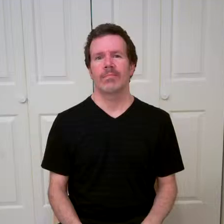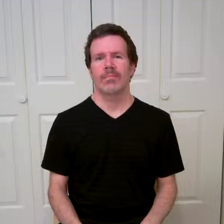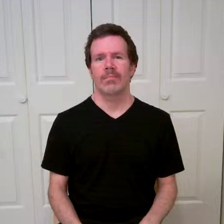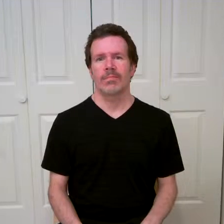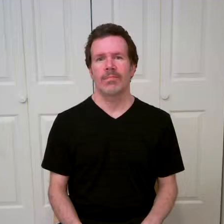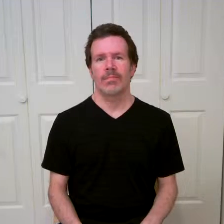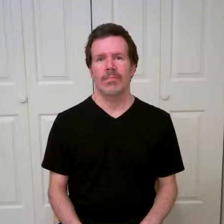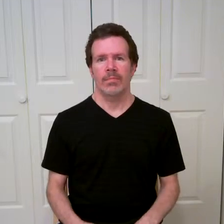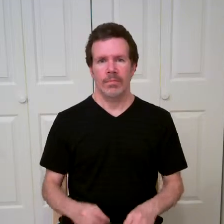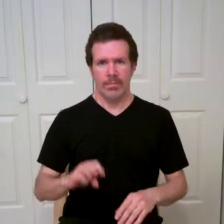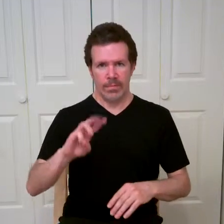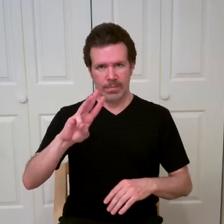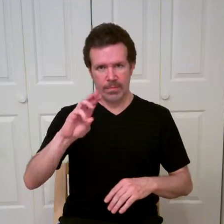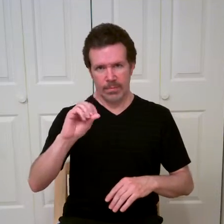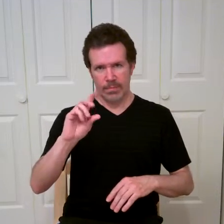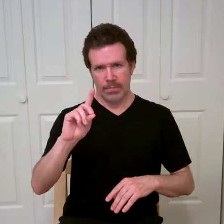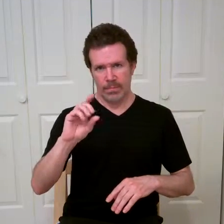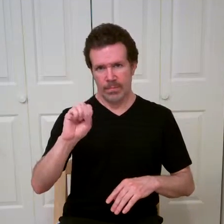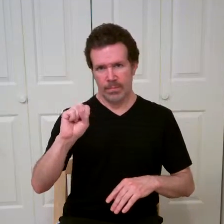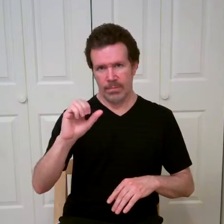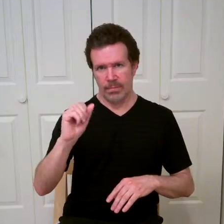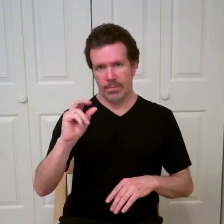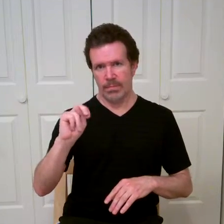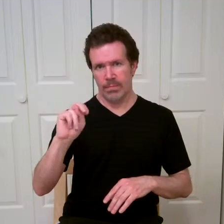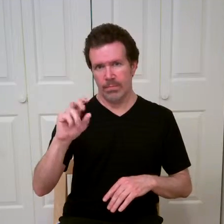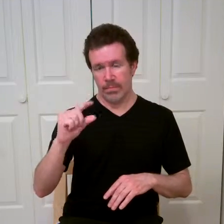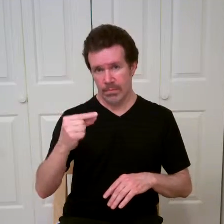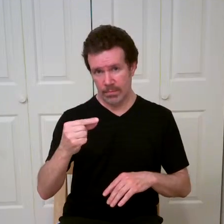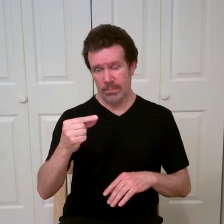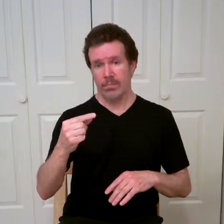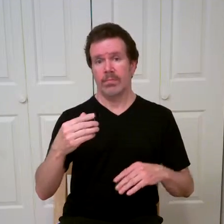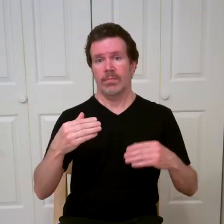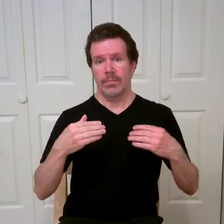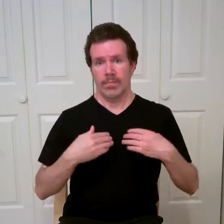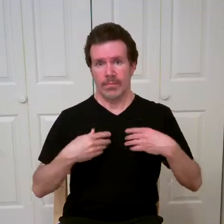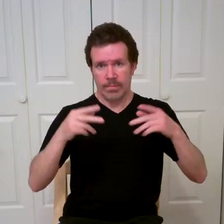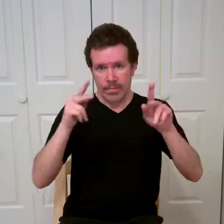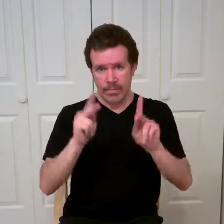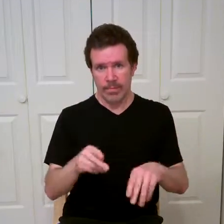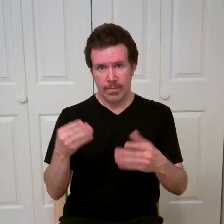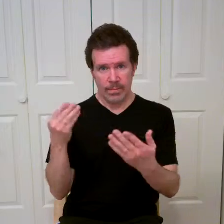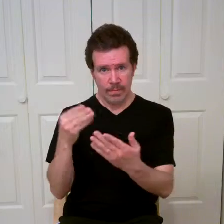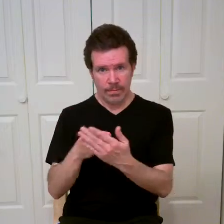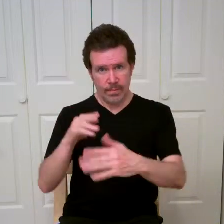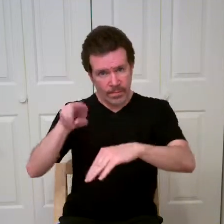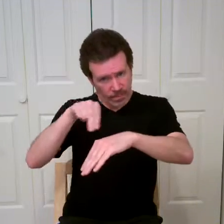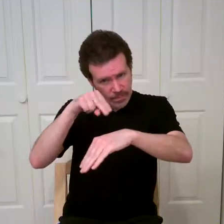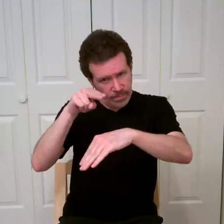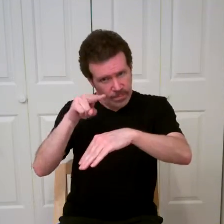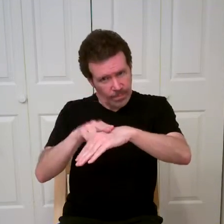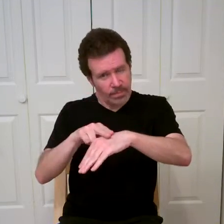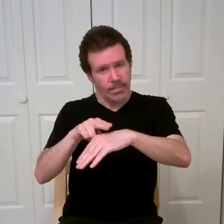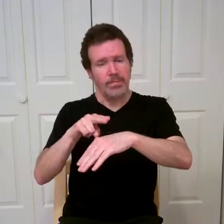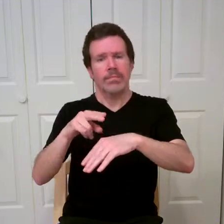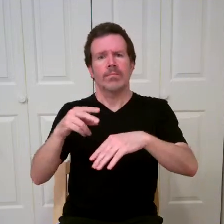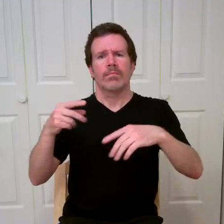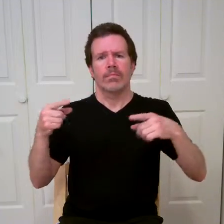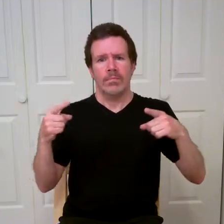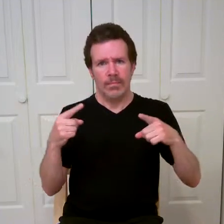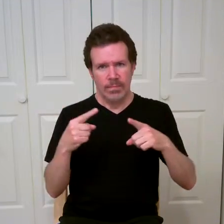Woodsong contains a person versus nature type of conflict. The main character has to